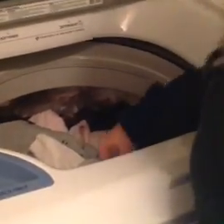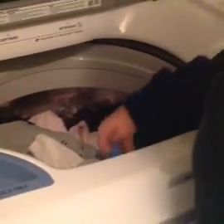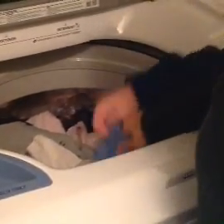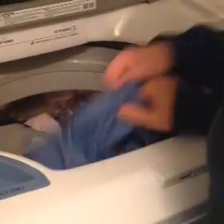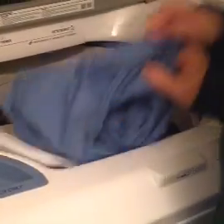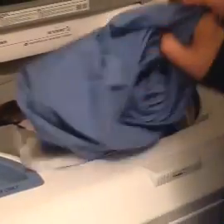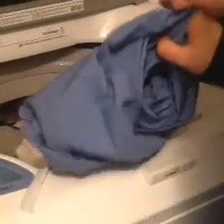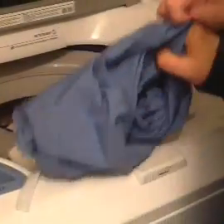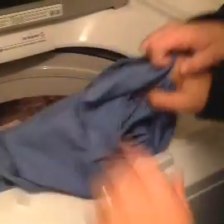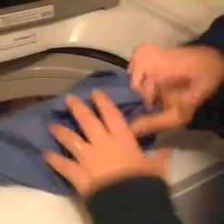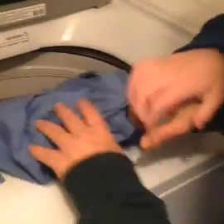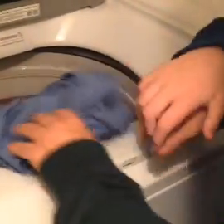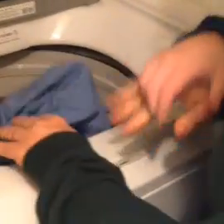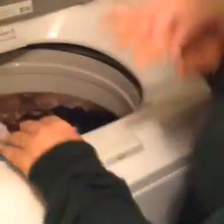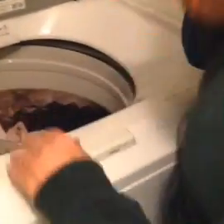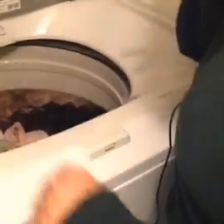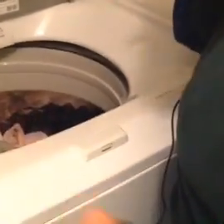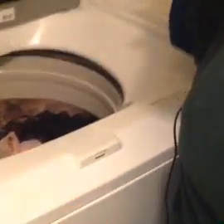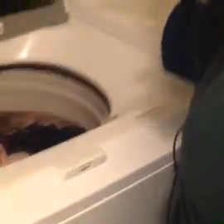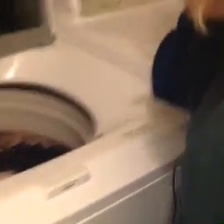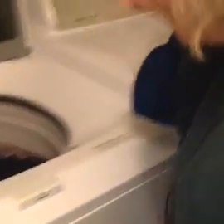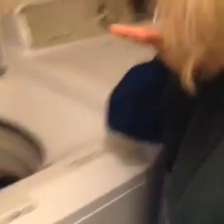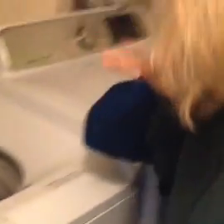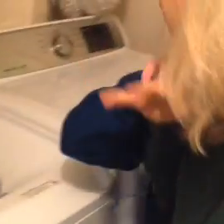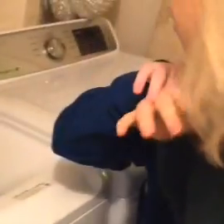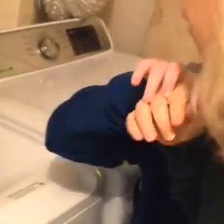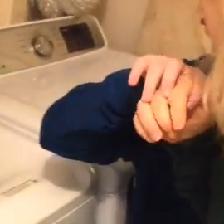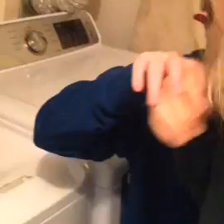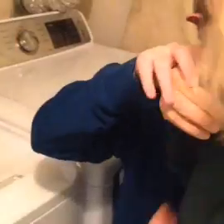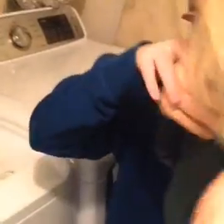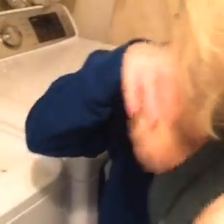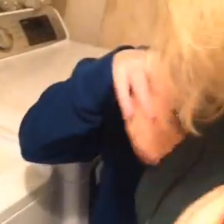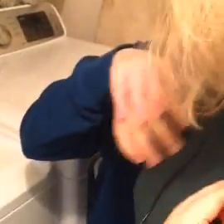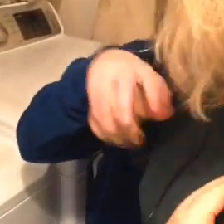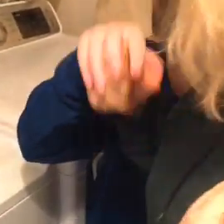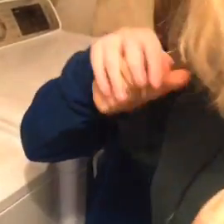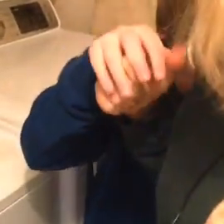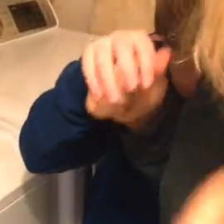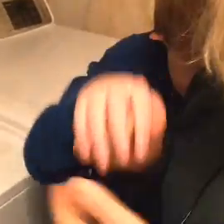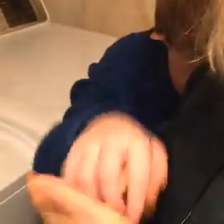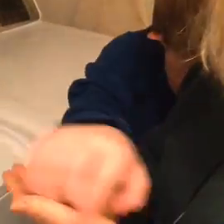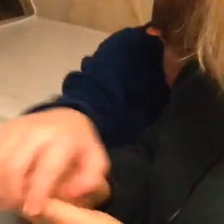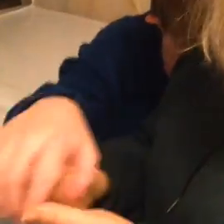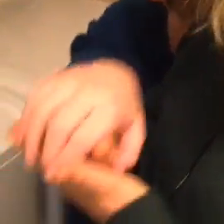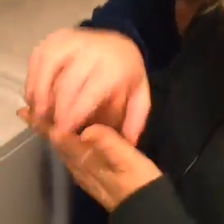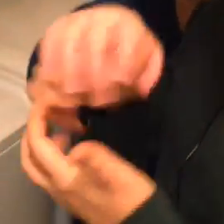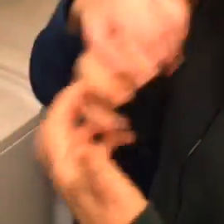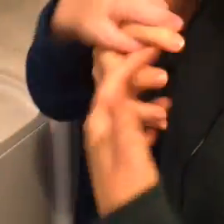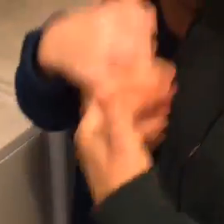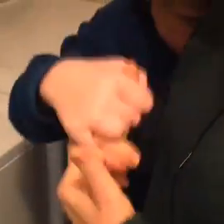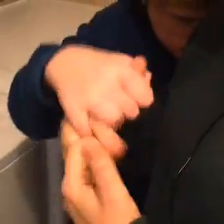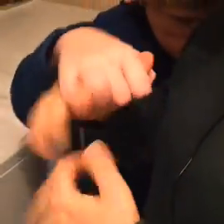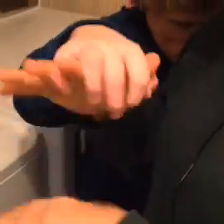Uh-oh, yes. It's full of dirty clothes. We need to turn the washing machine